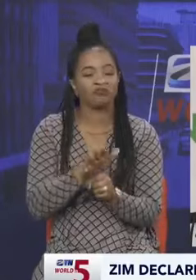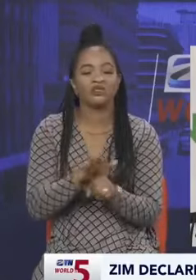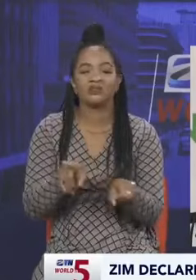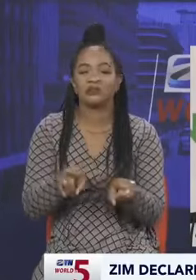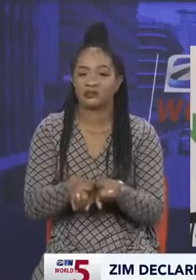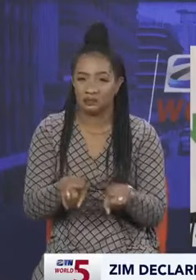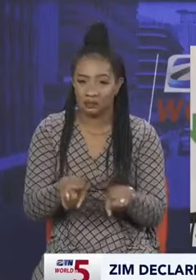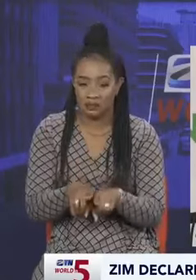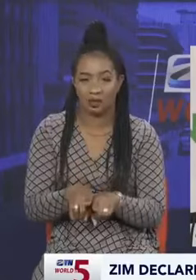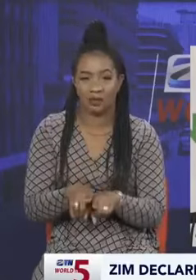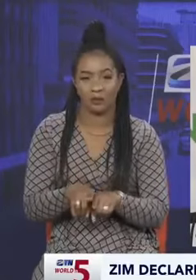HP.